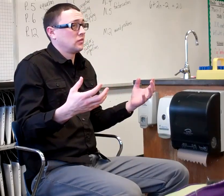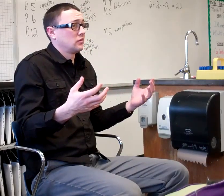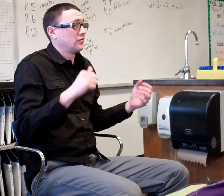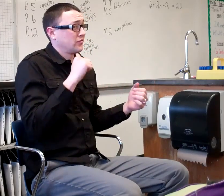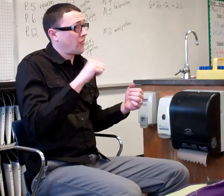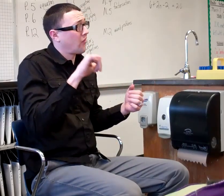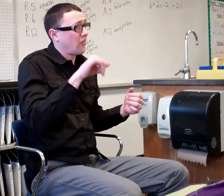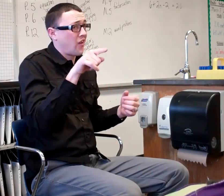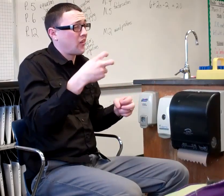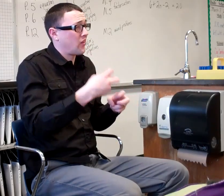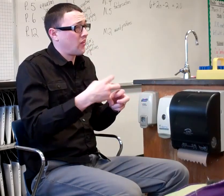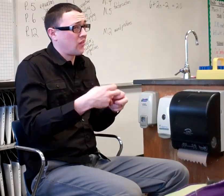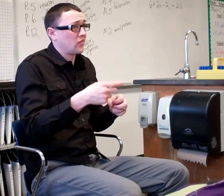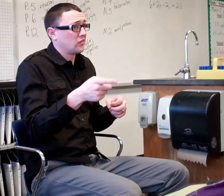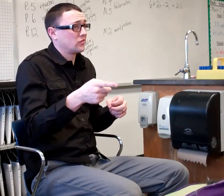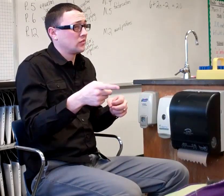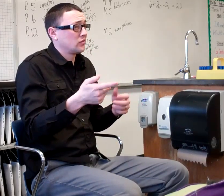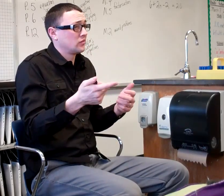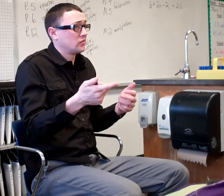Is that not 4?